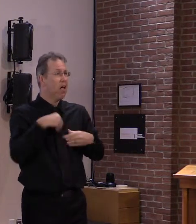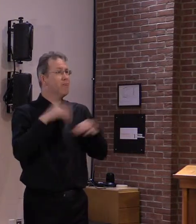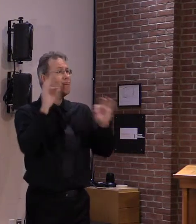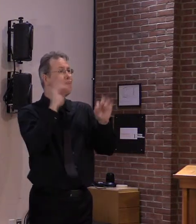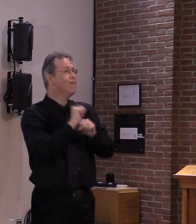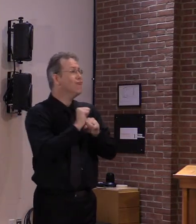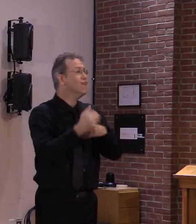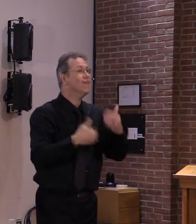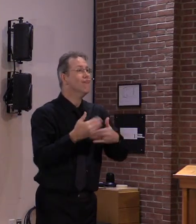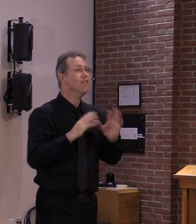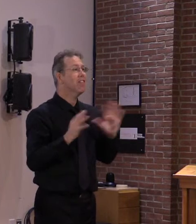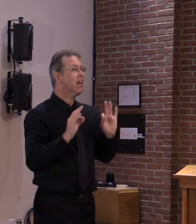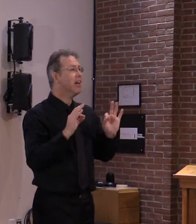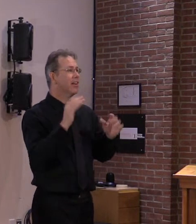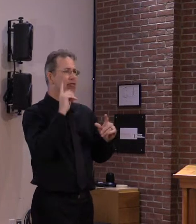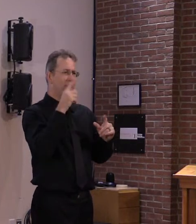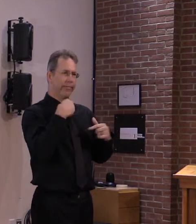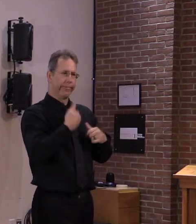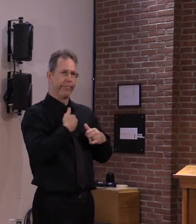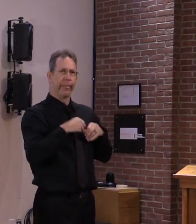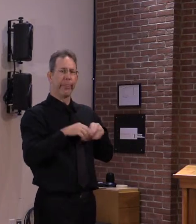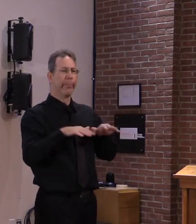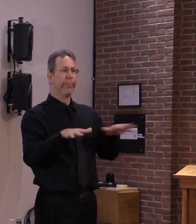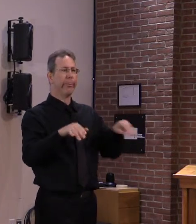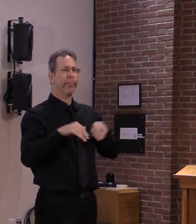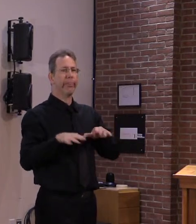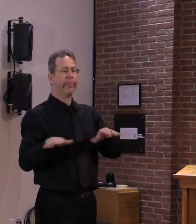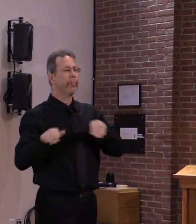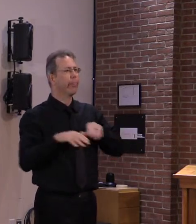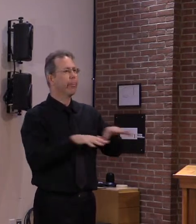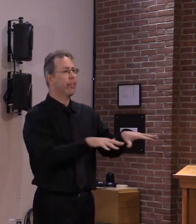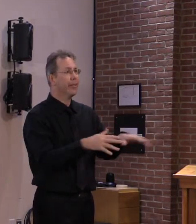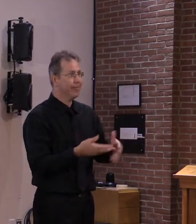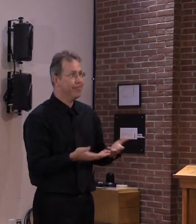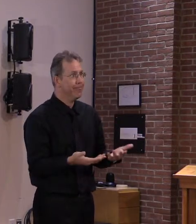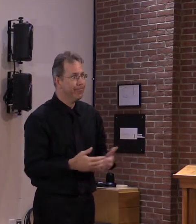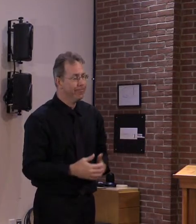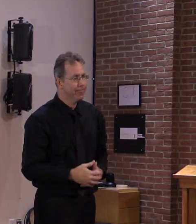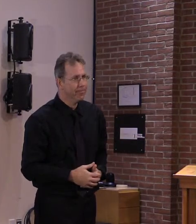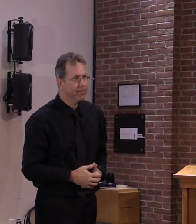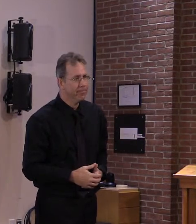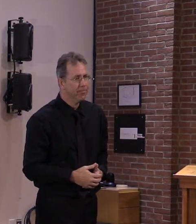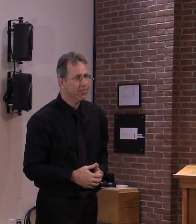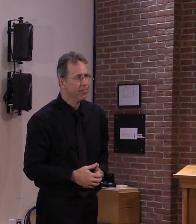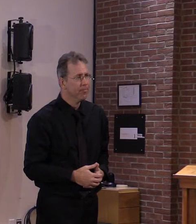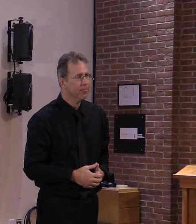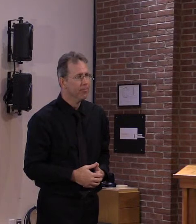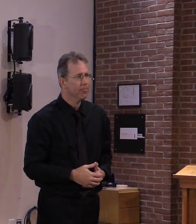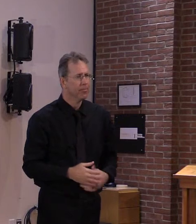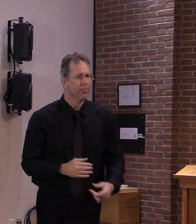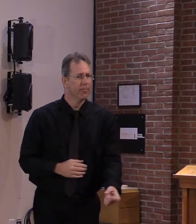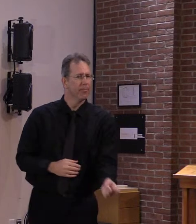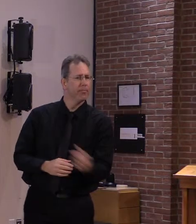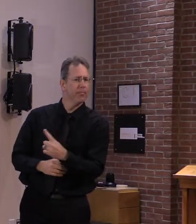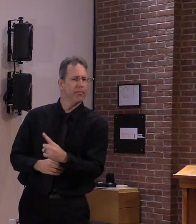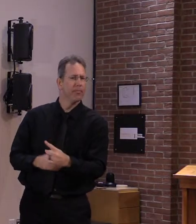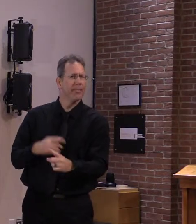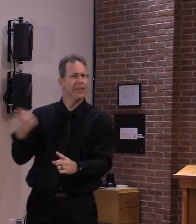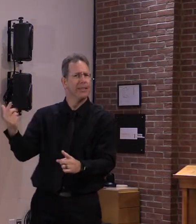Governor, the Supreme Court ruled a couple days ago that the state of New York may not restrict religious practices as part